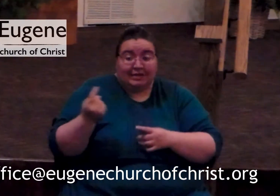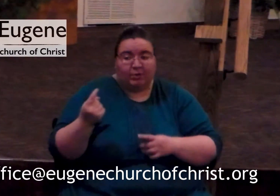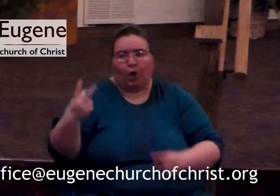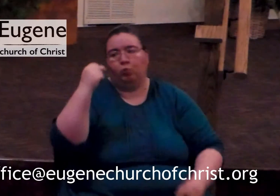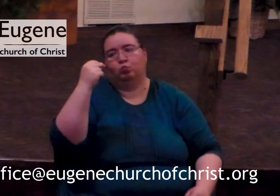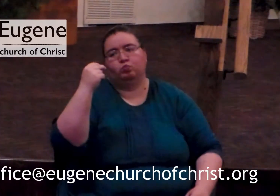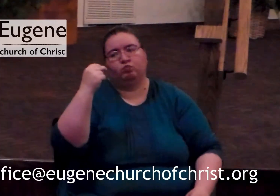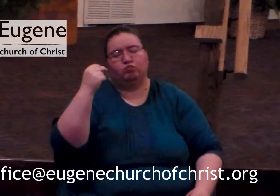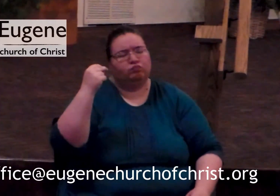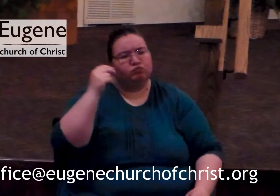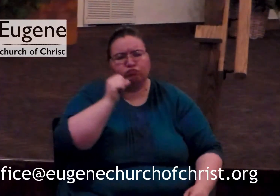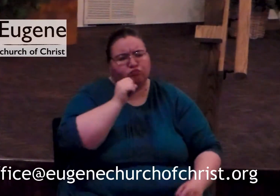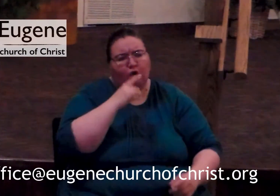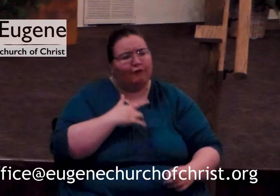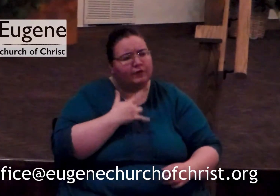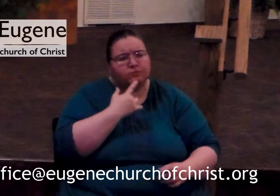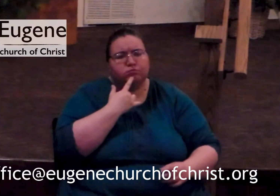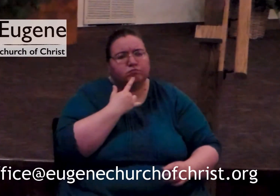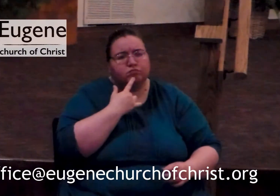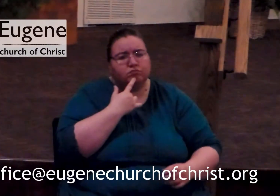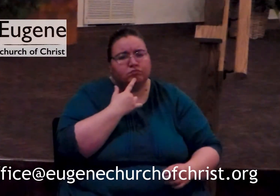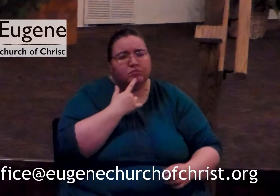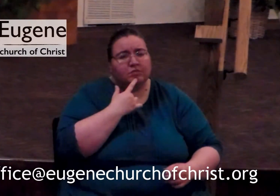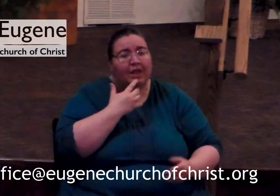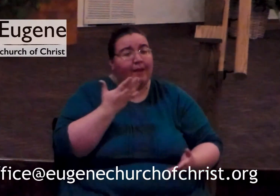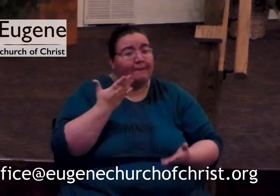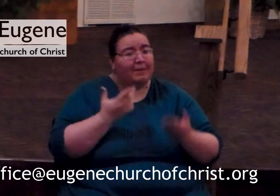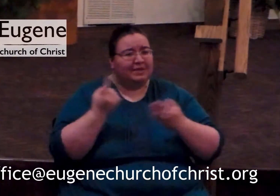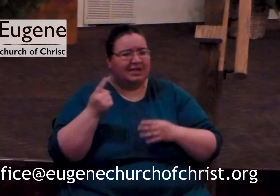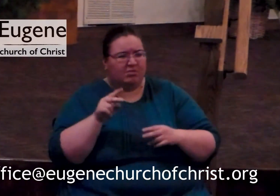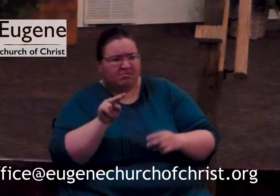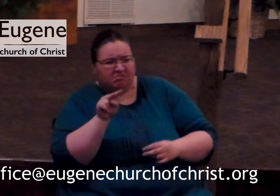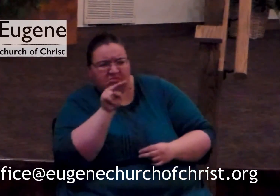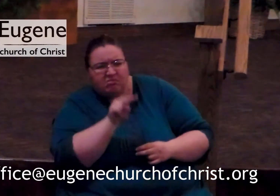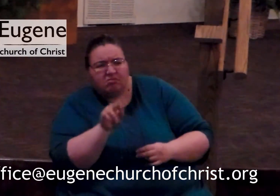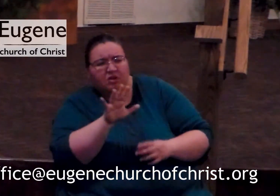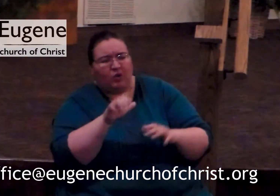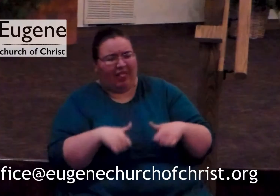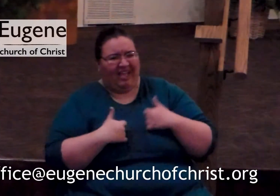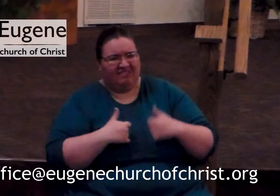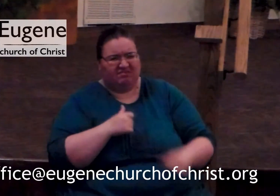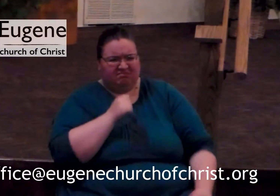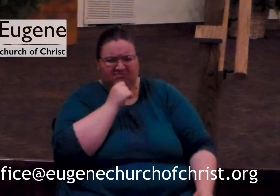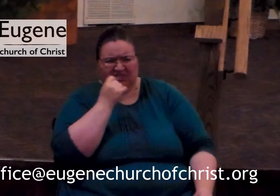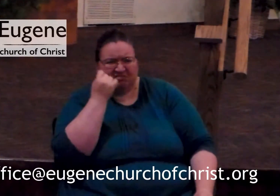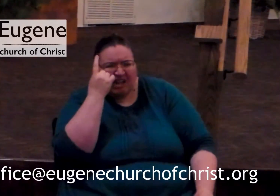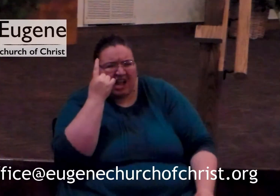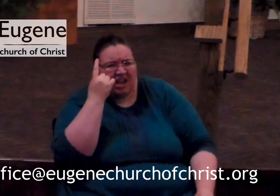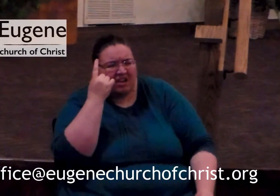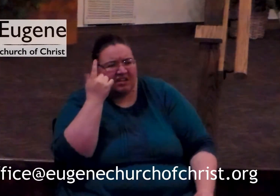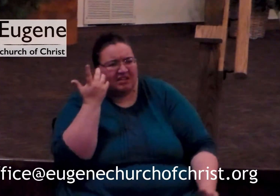Don't be discouraged when someone looks at the life you're living and they don't understand it, and they think that the fact that you're here is a waste of